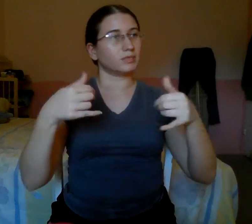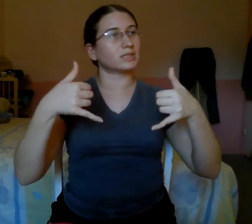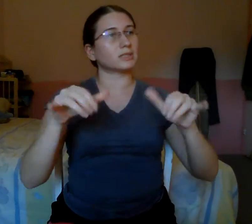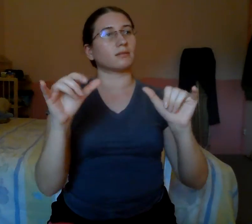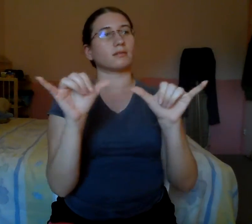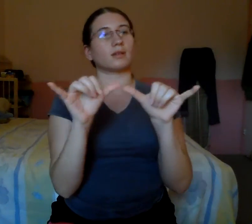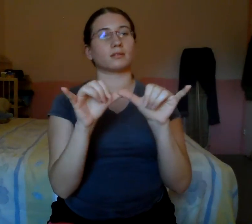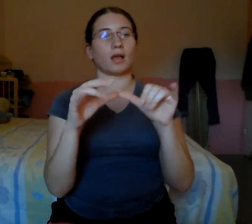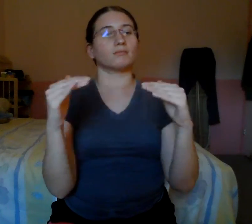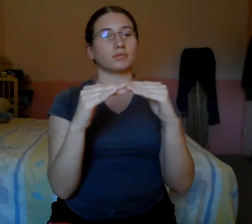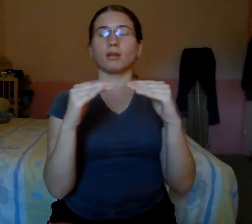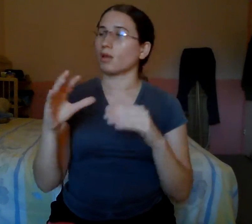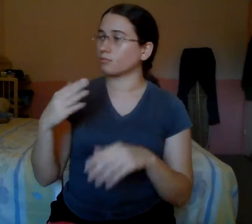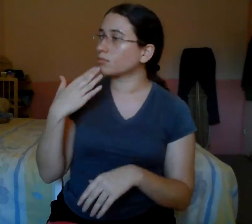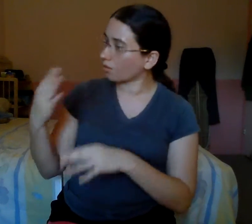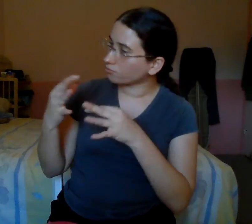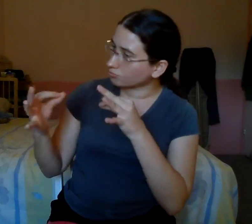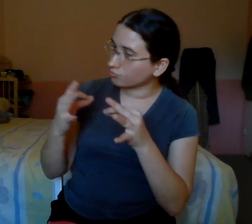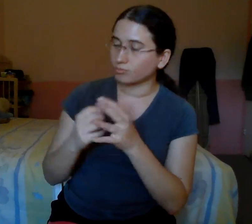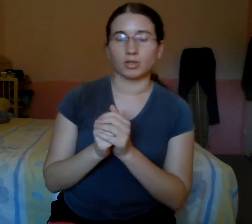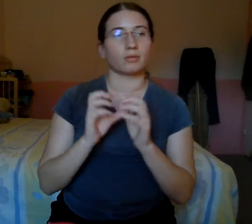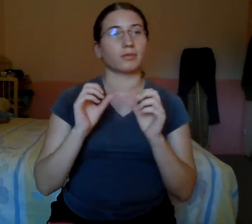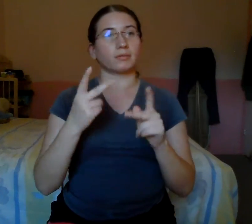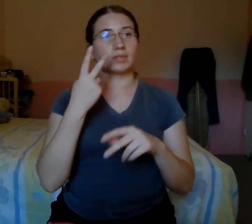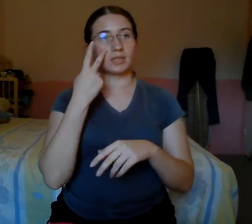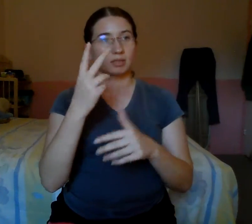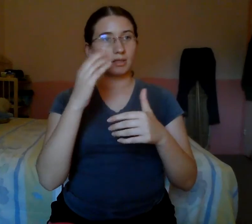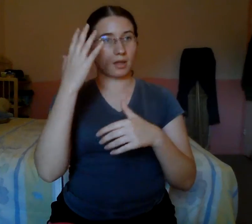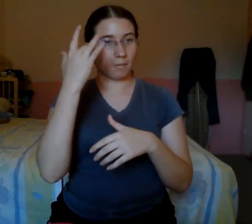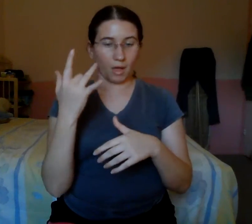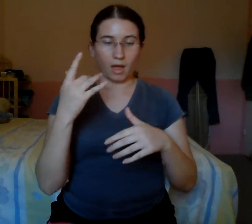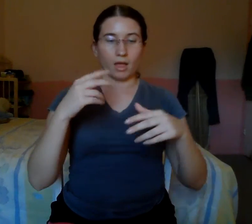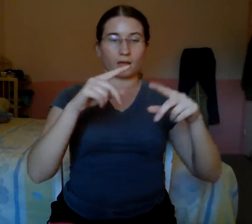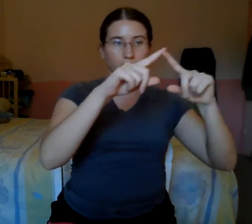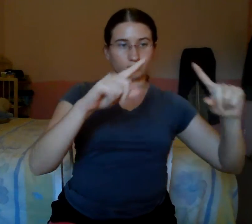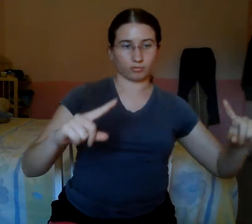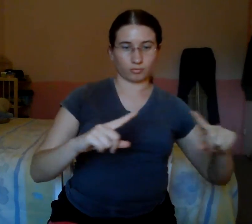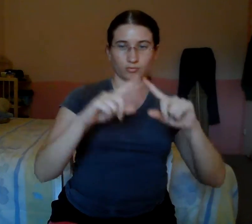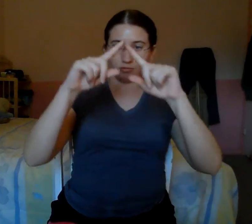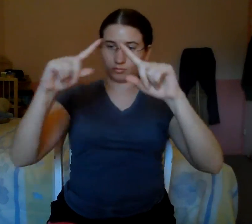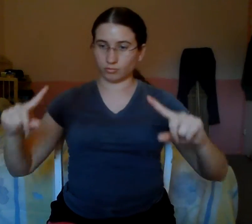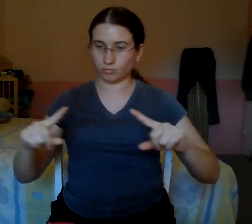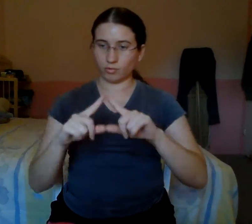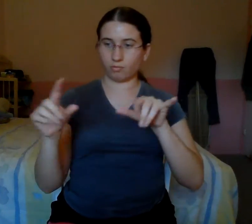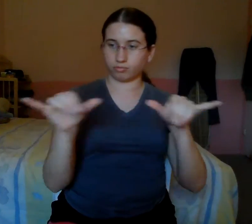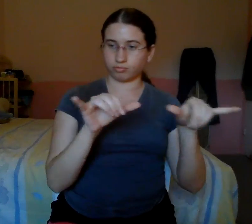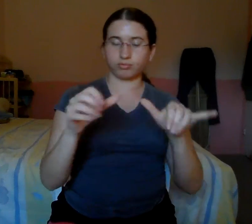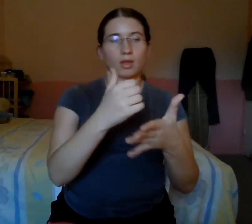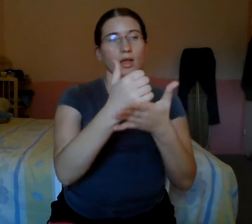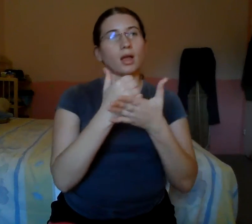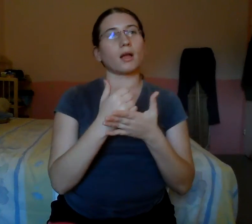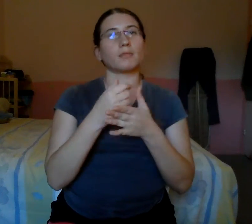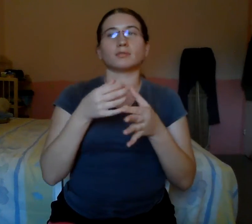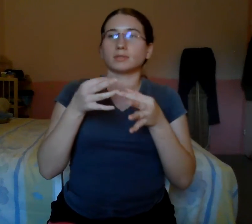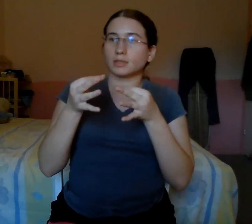good explanation. So we're going to see why similar triangles is going to help us explain why slope is the same between any two distinct